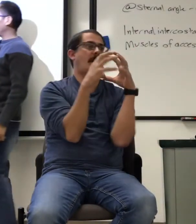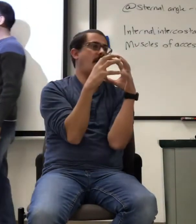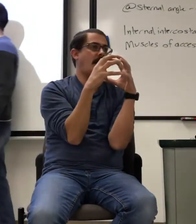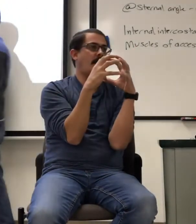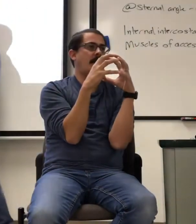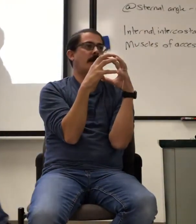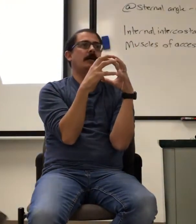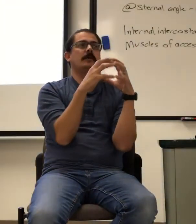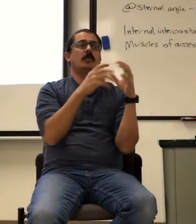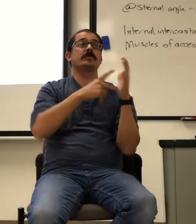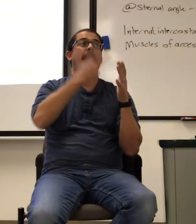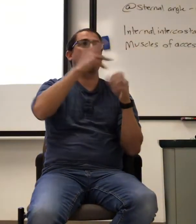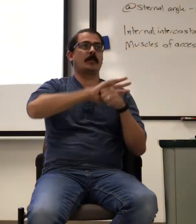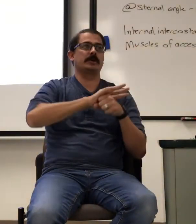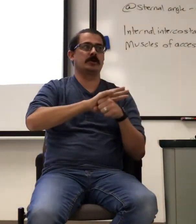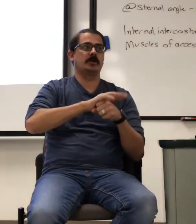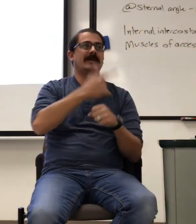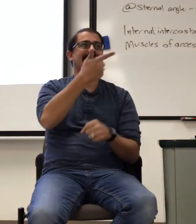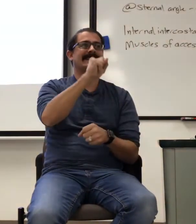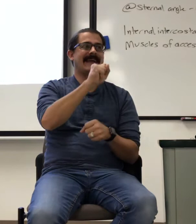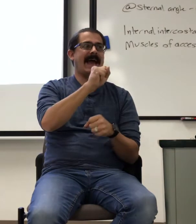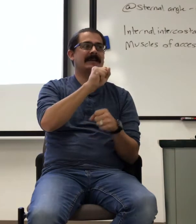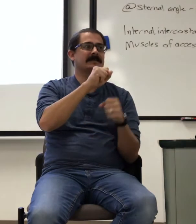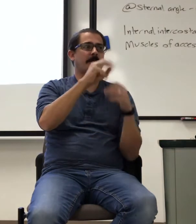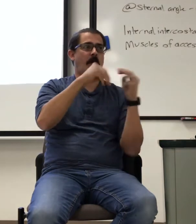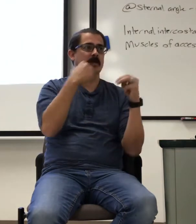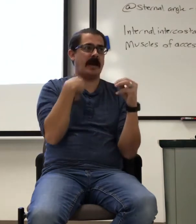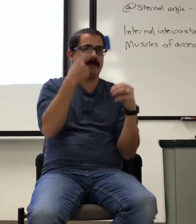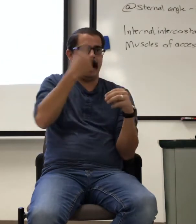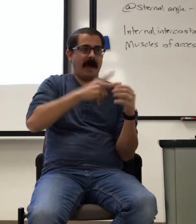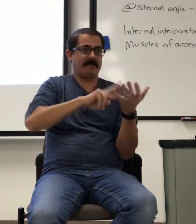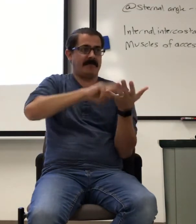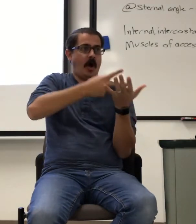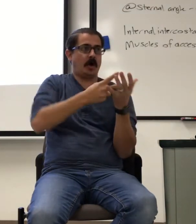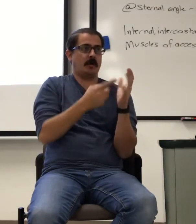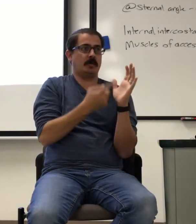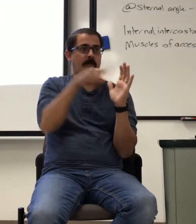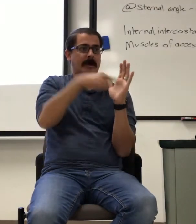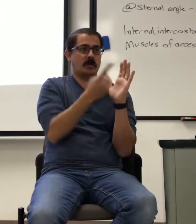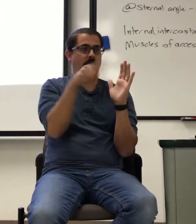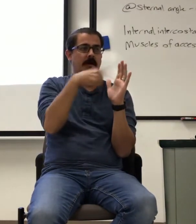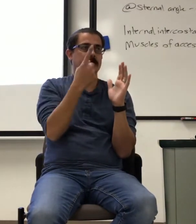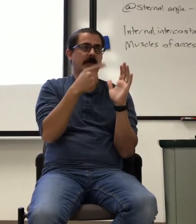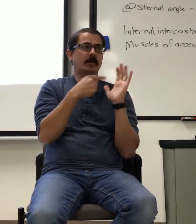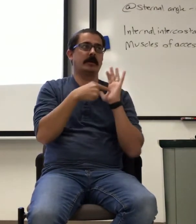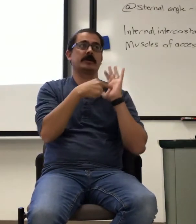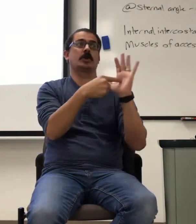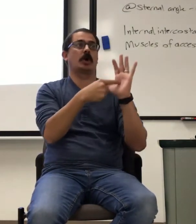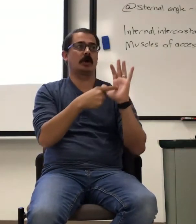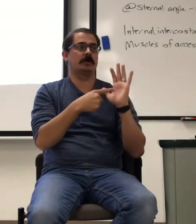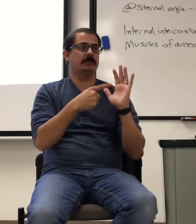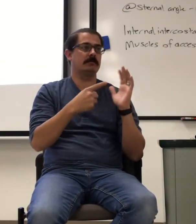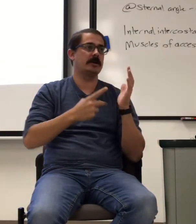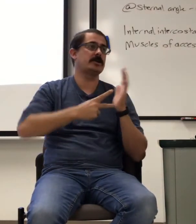gas molecules have half the volume to bounce around in, so they exert double the pressure.